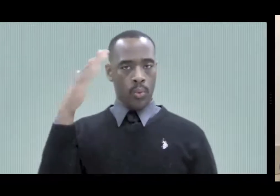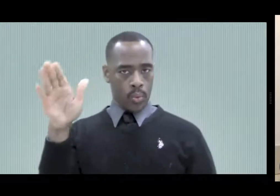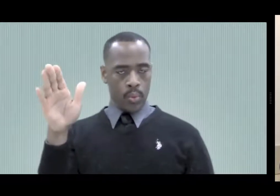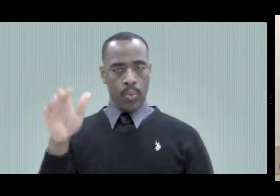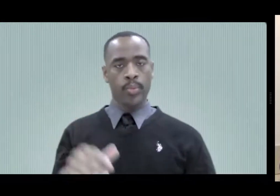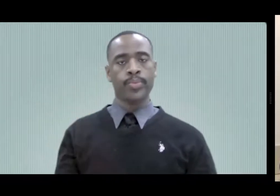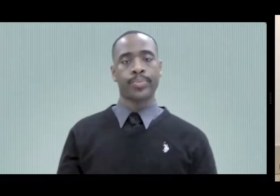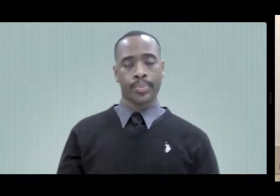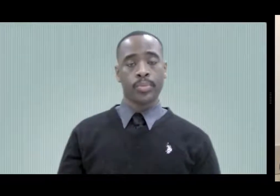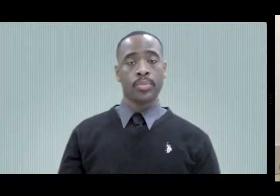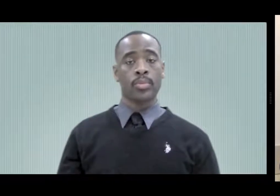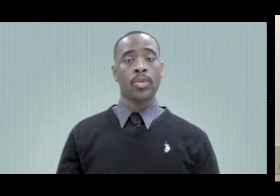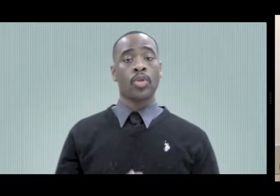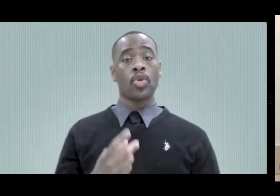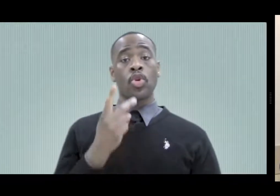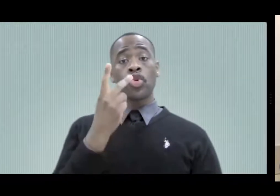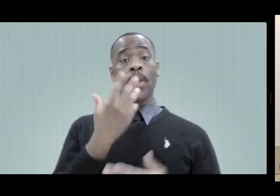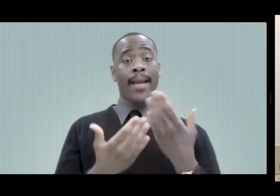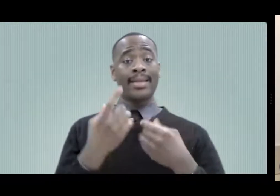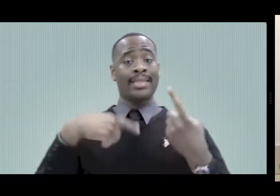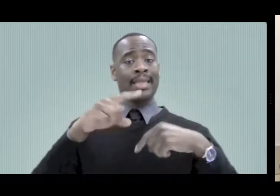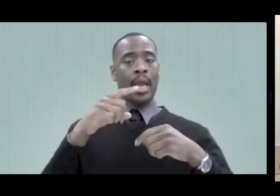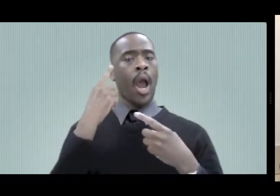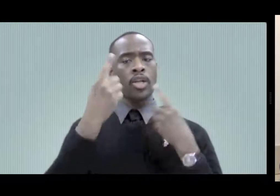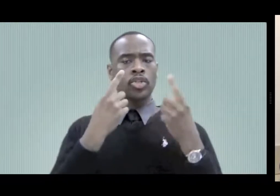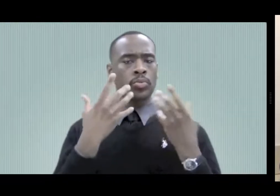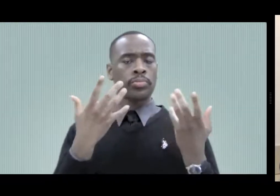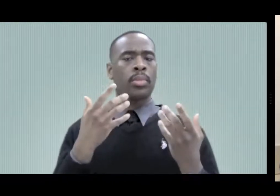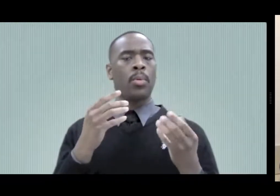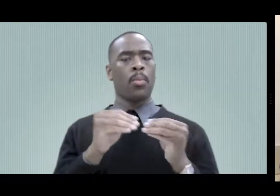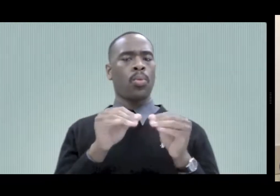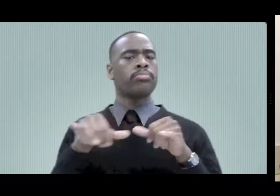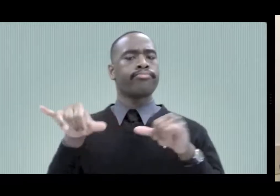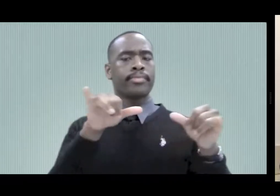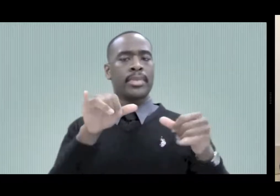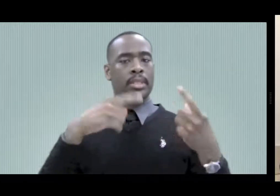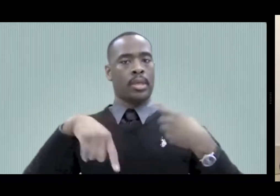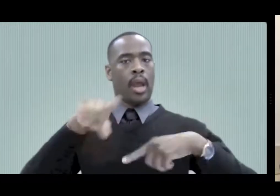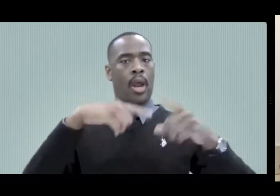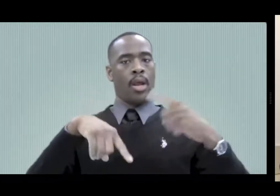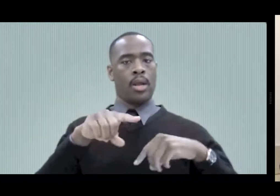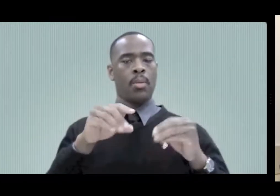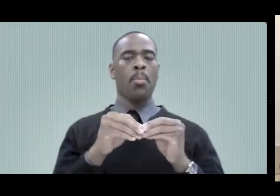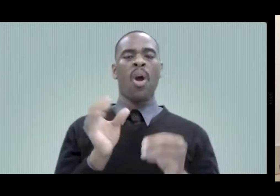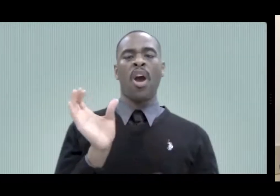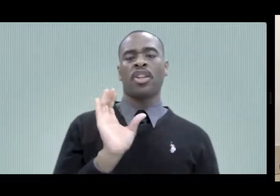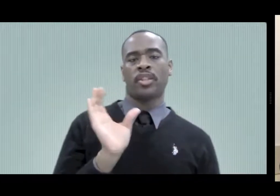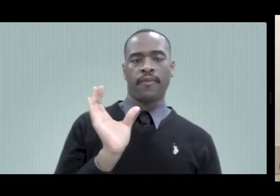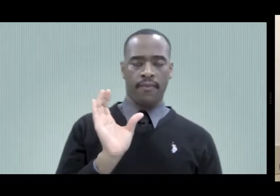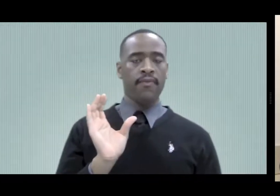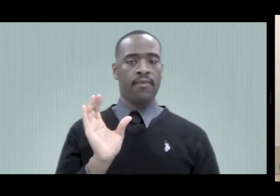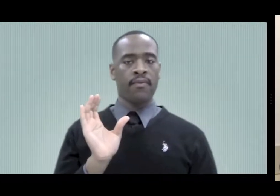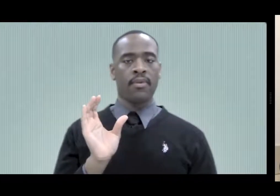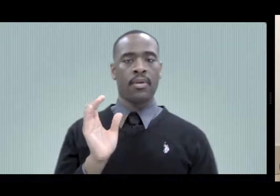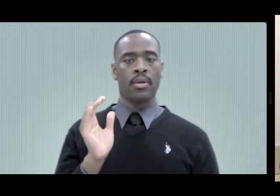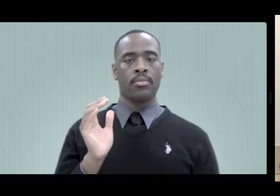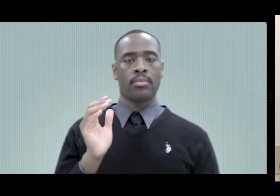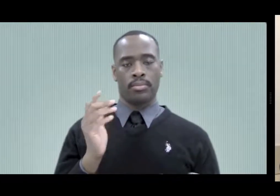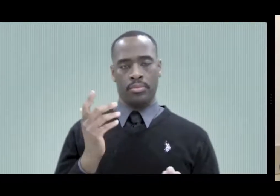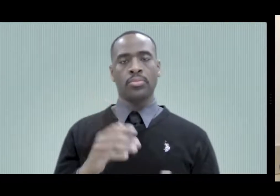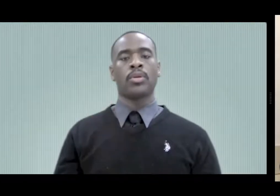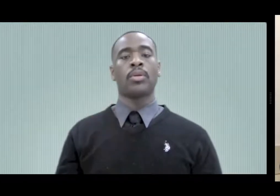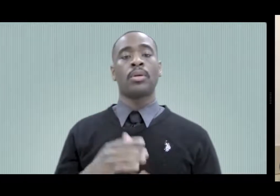two hands or one hand to sign the same concept. So some examples would be dear, have.